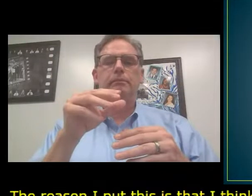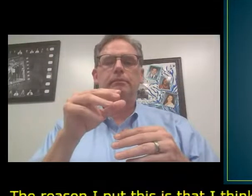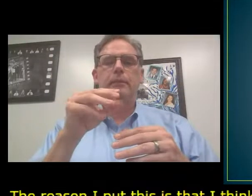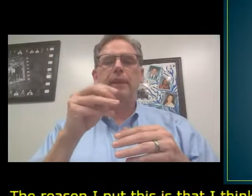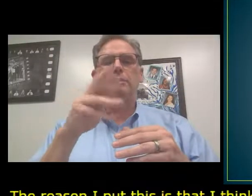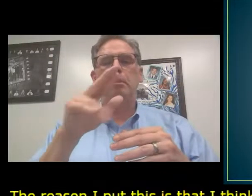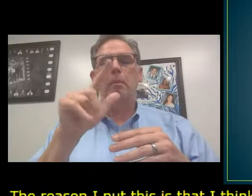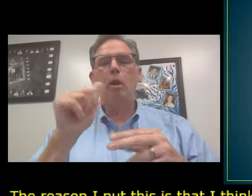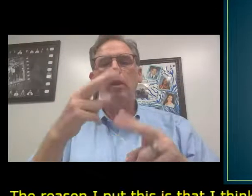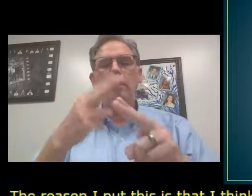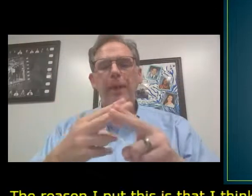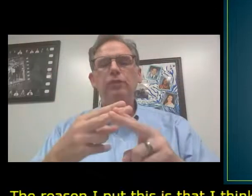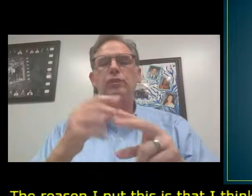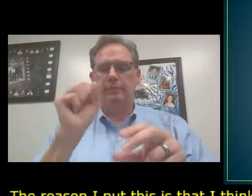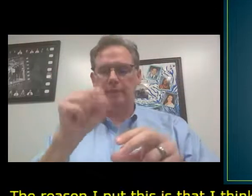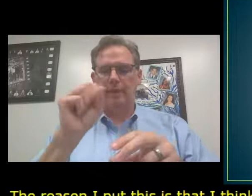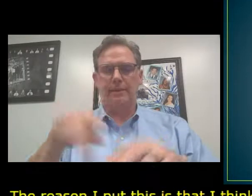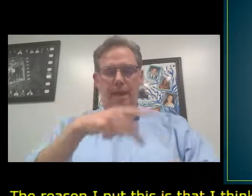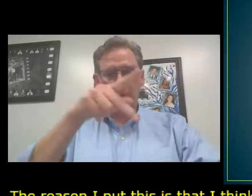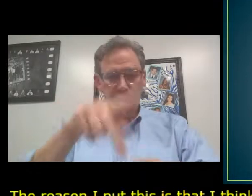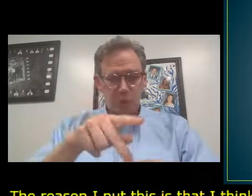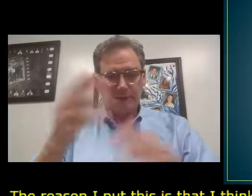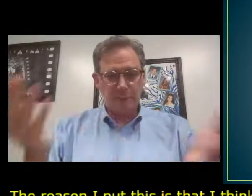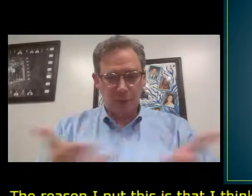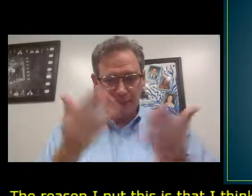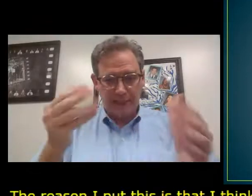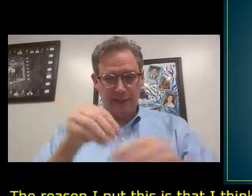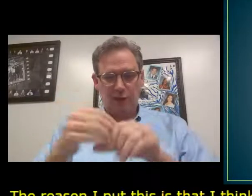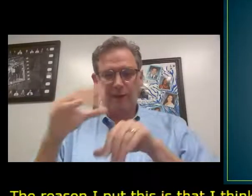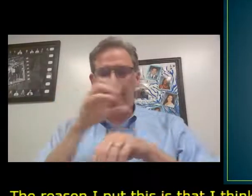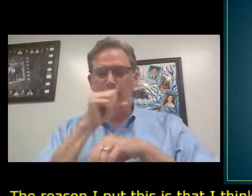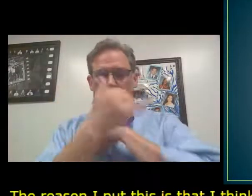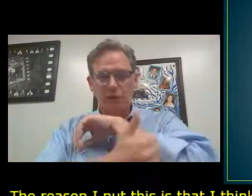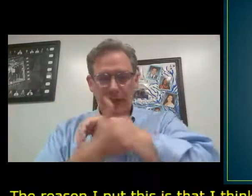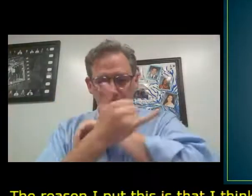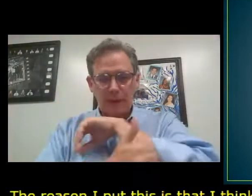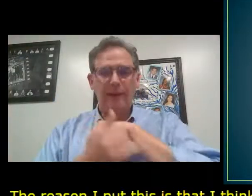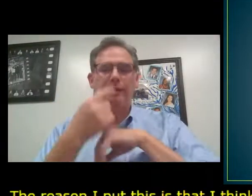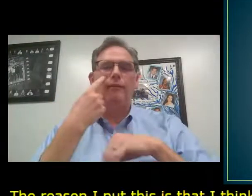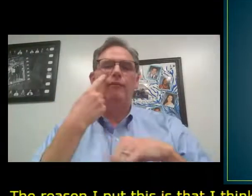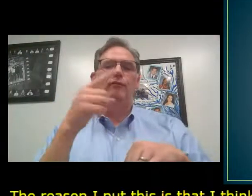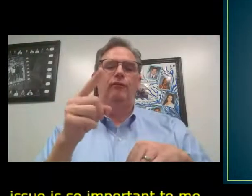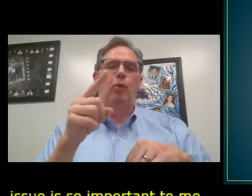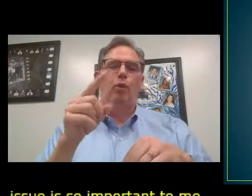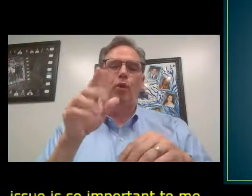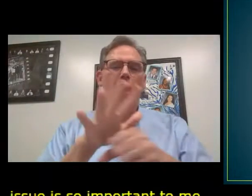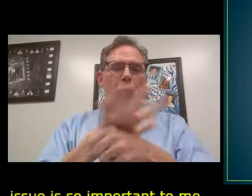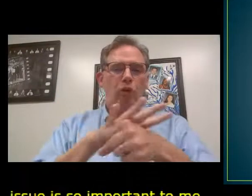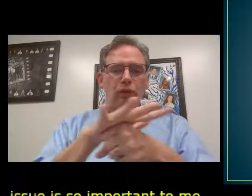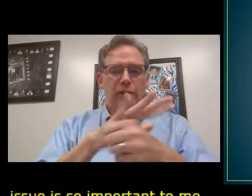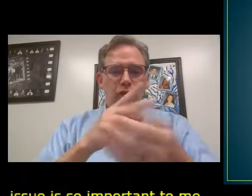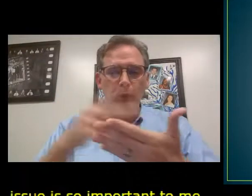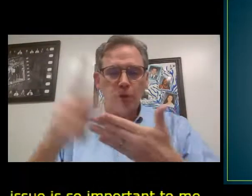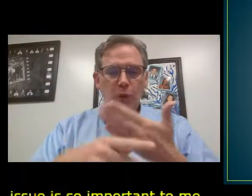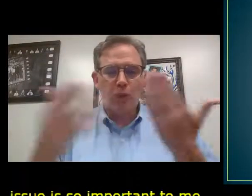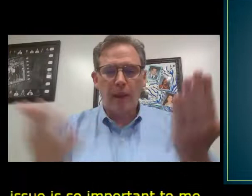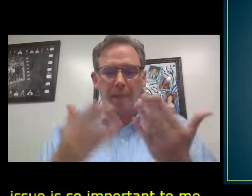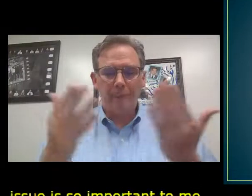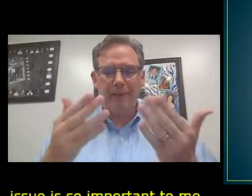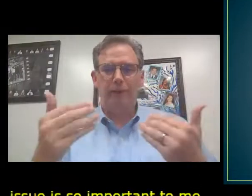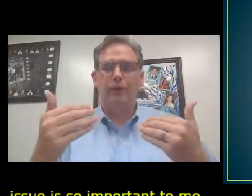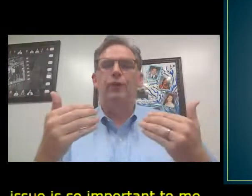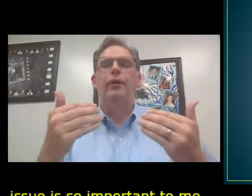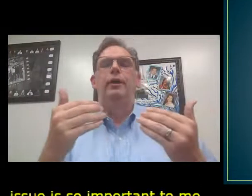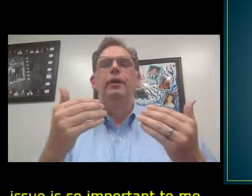I would like to give you a little bit of personal background. As Marla mentioned, I am a principal of a school in